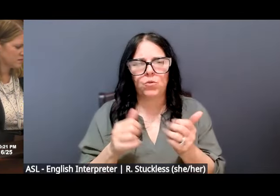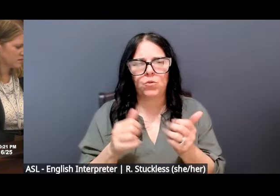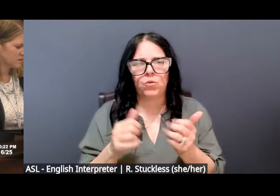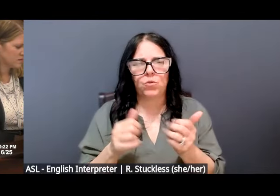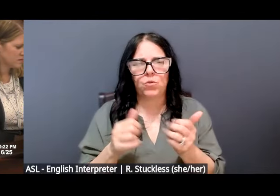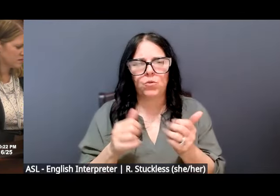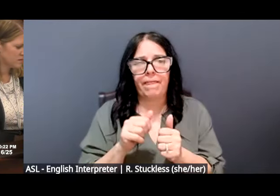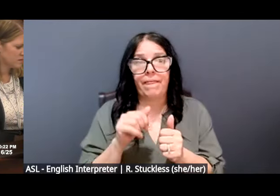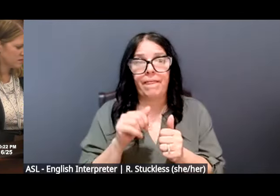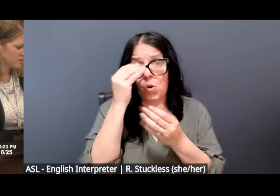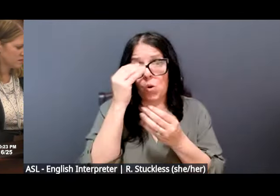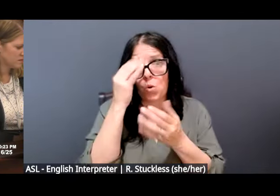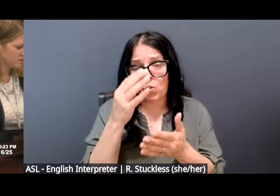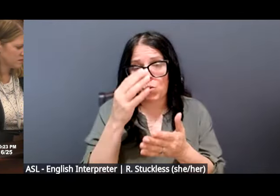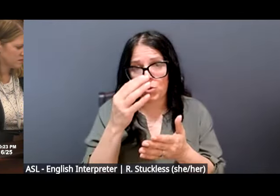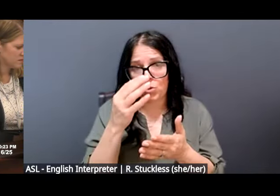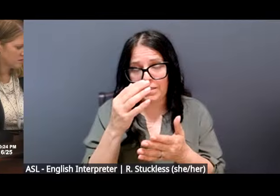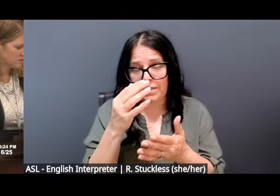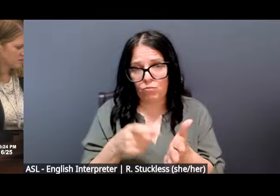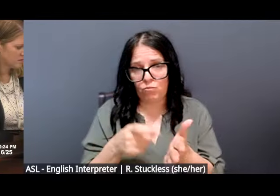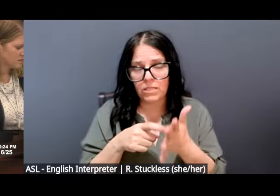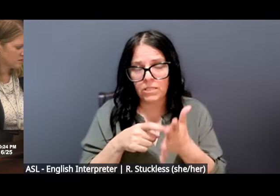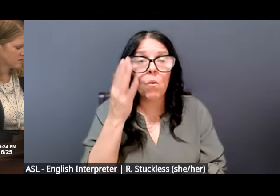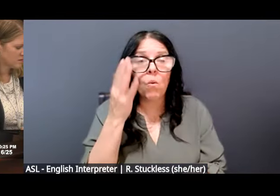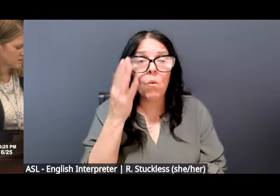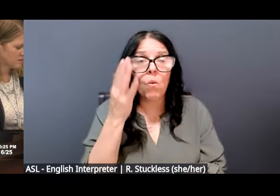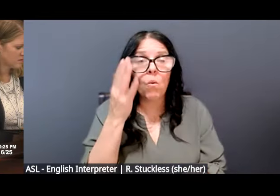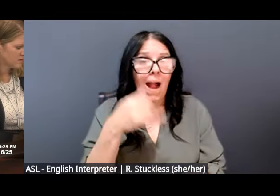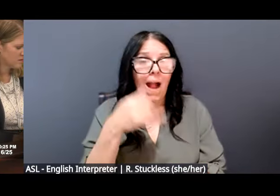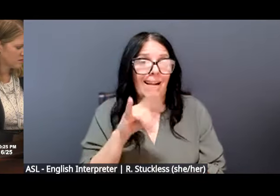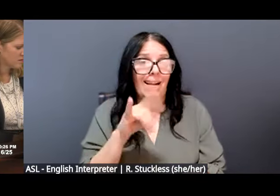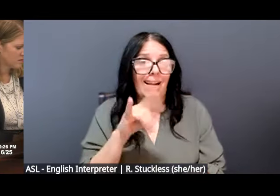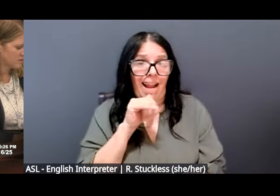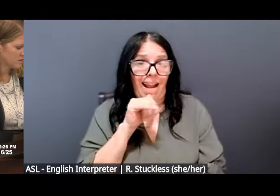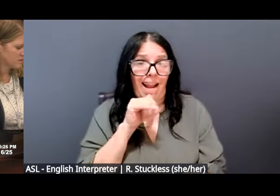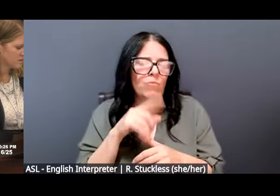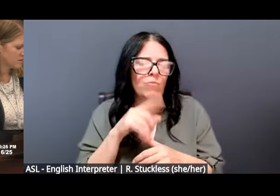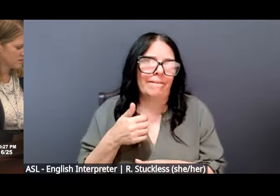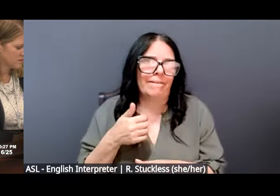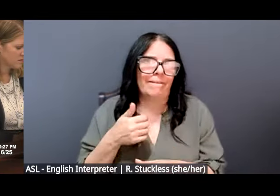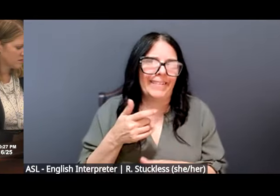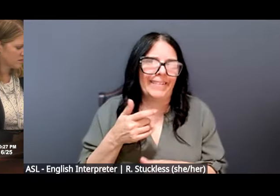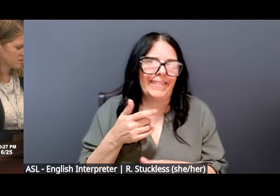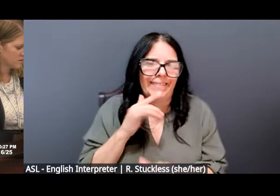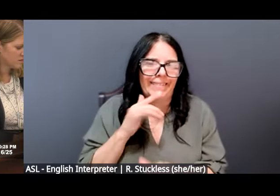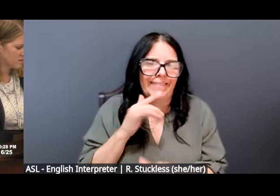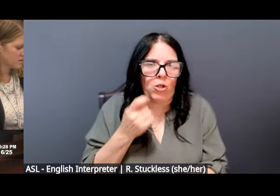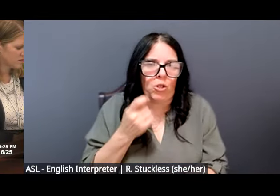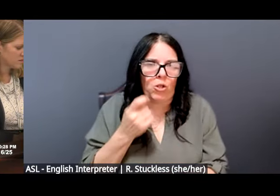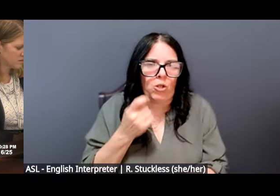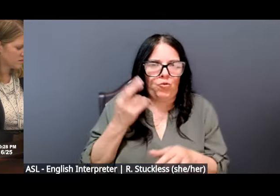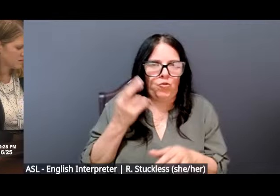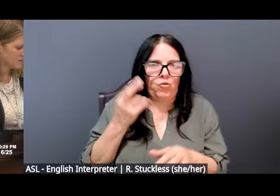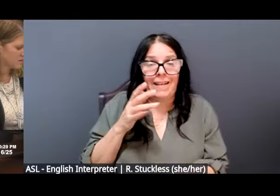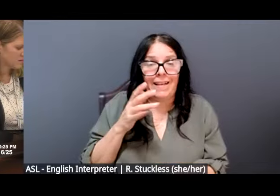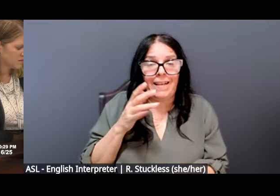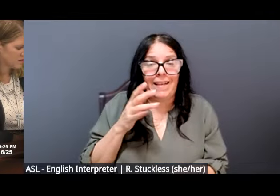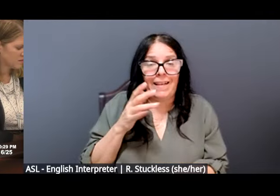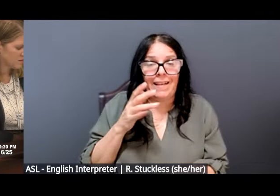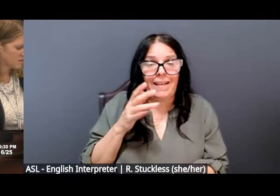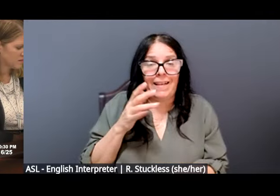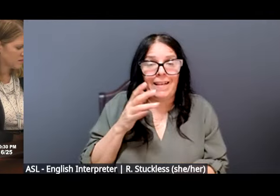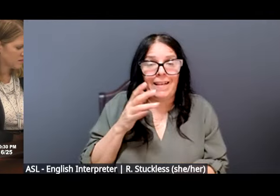reason I didn't include that is very similar to other ones. It was a very nuanced issue that if